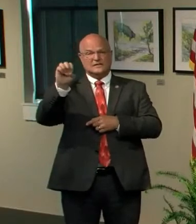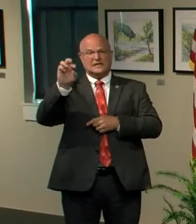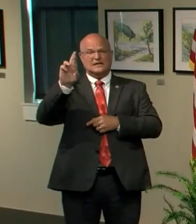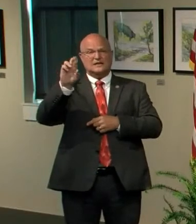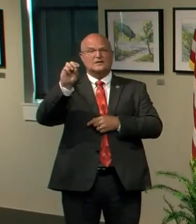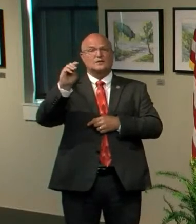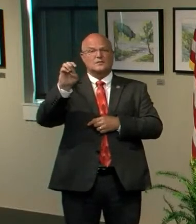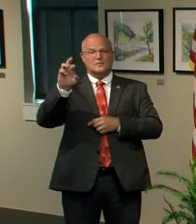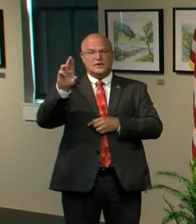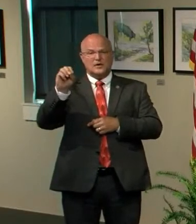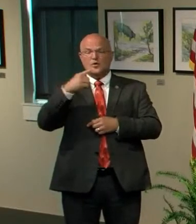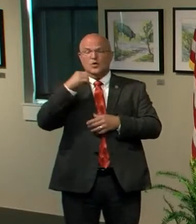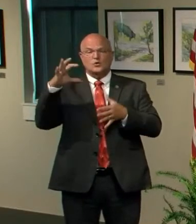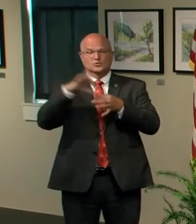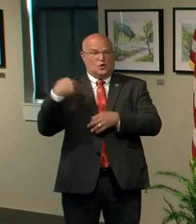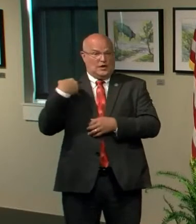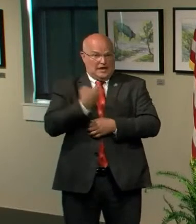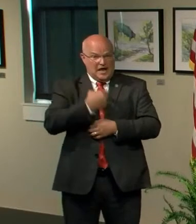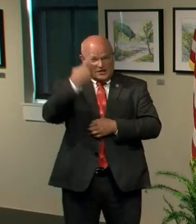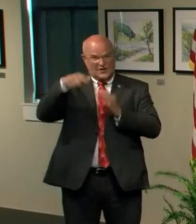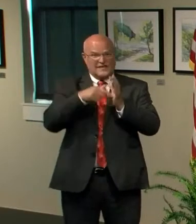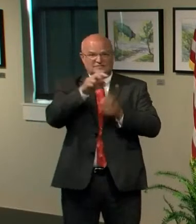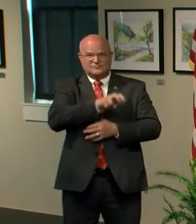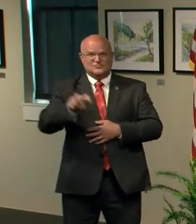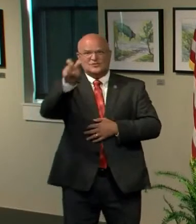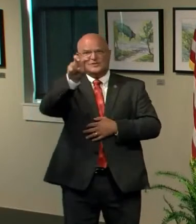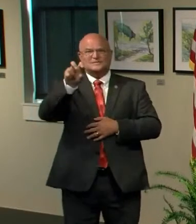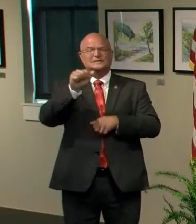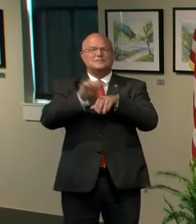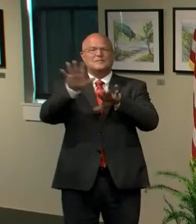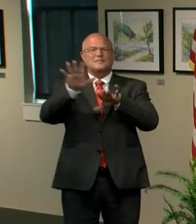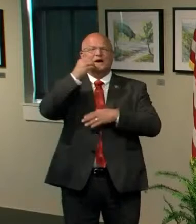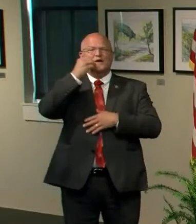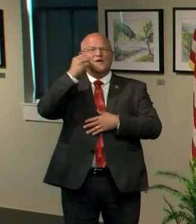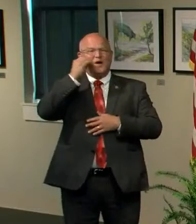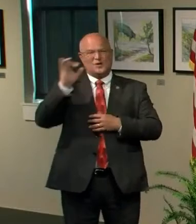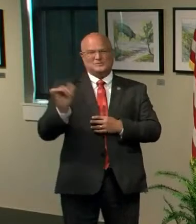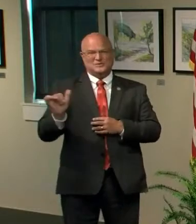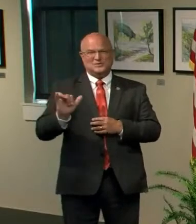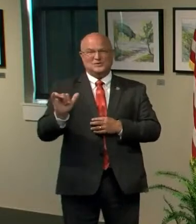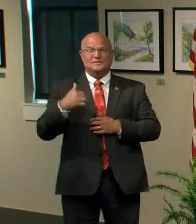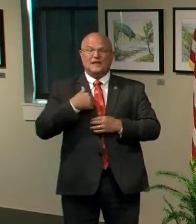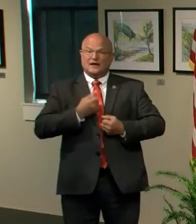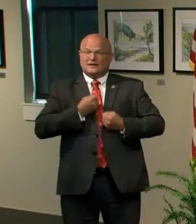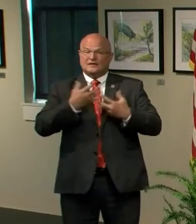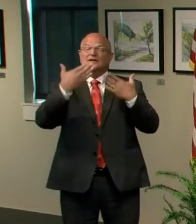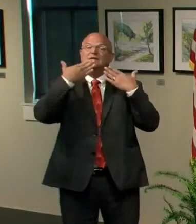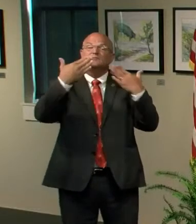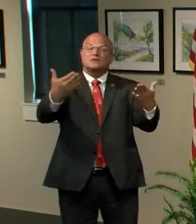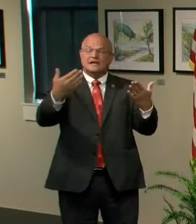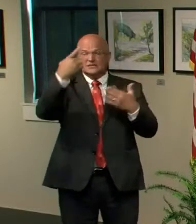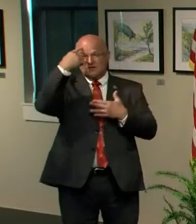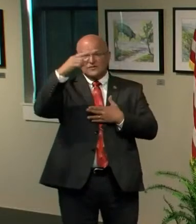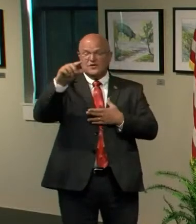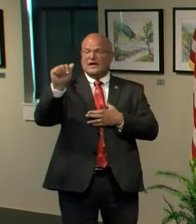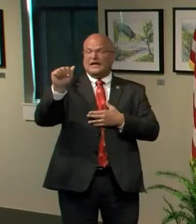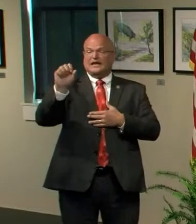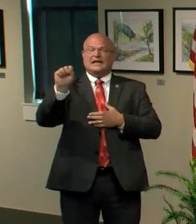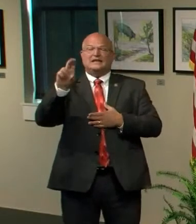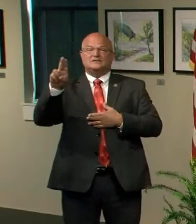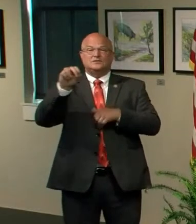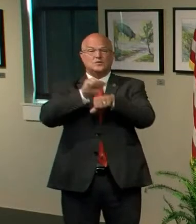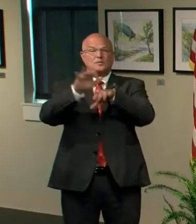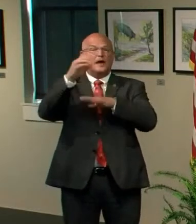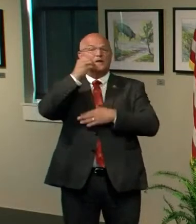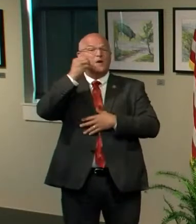Romero, who's joined us for this trip as well. And I want to express appreciation to ASU